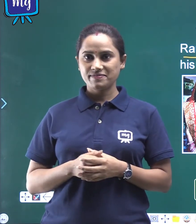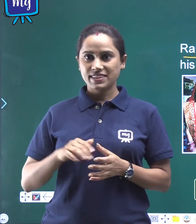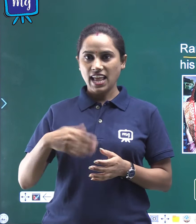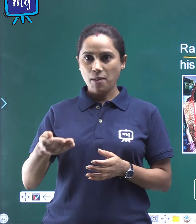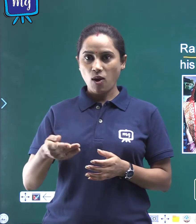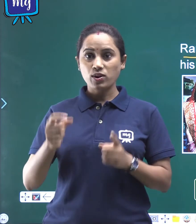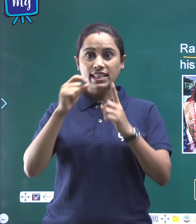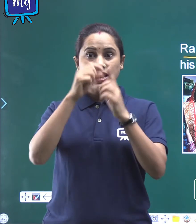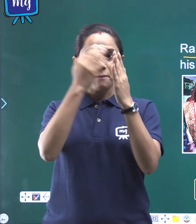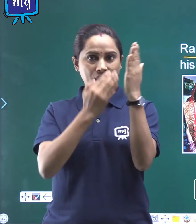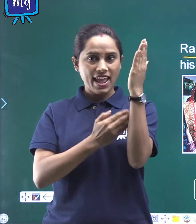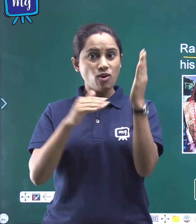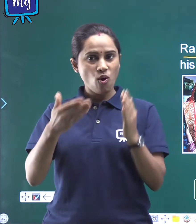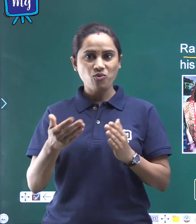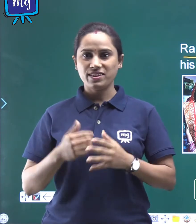about the plan of